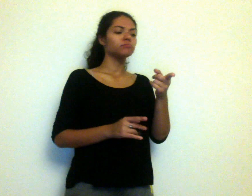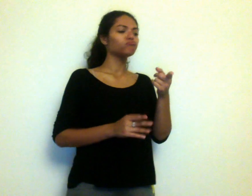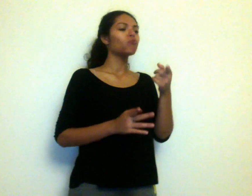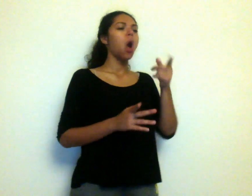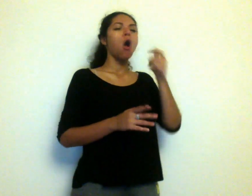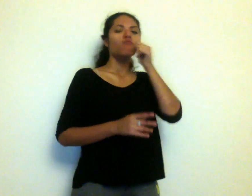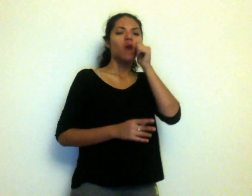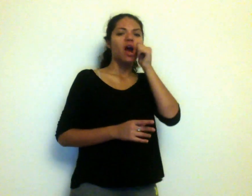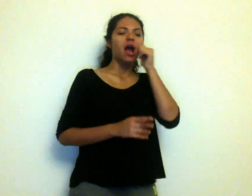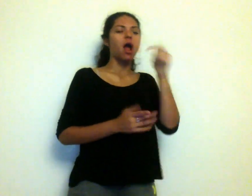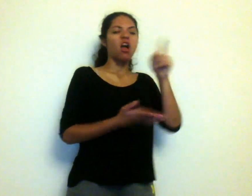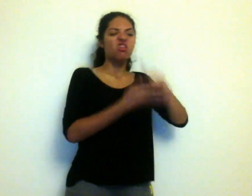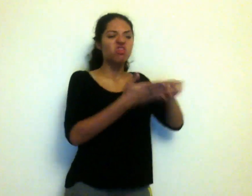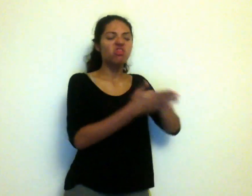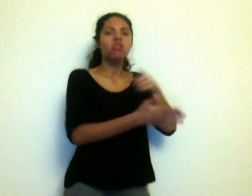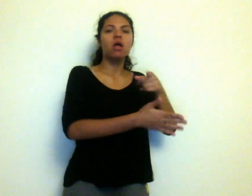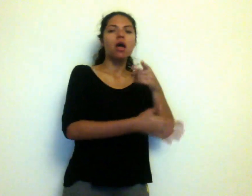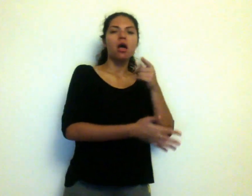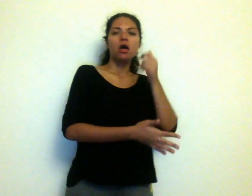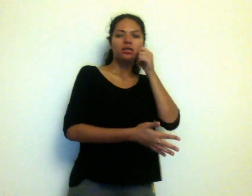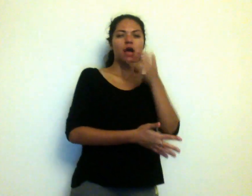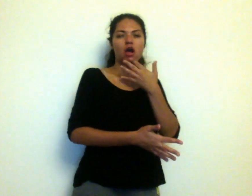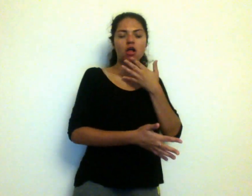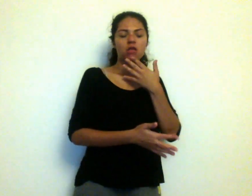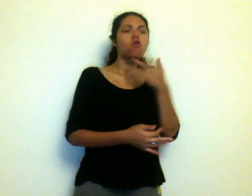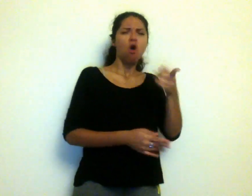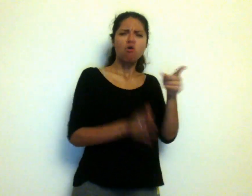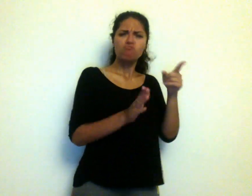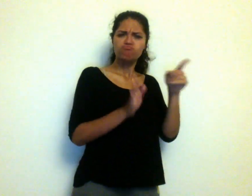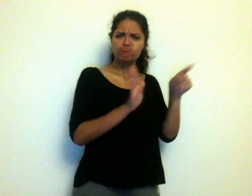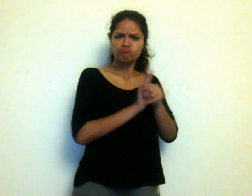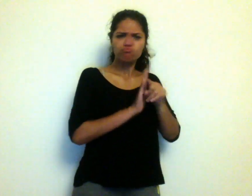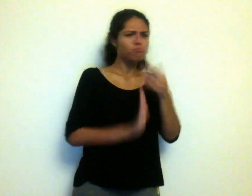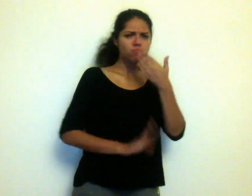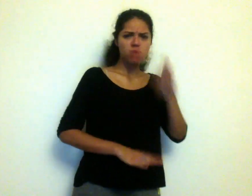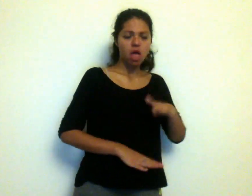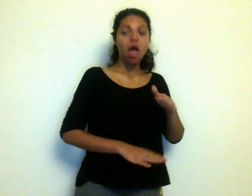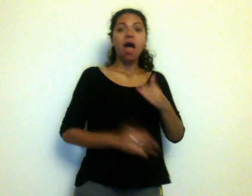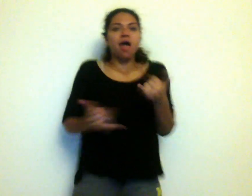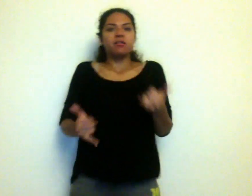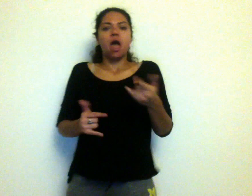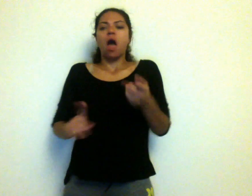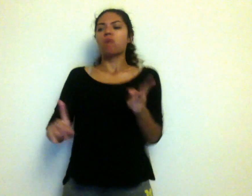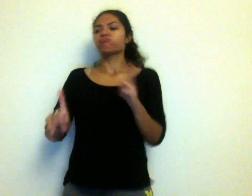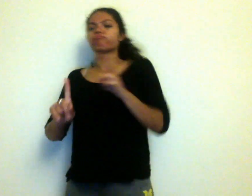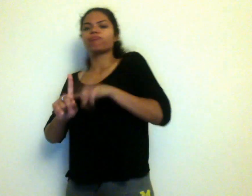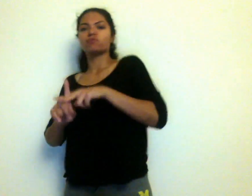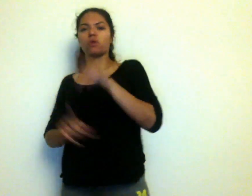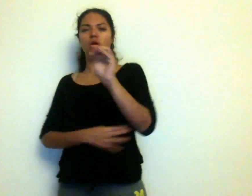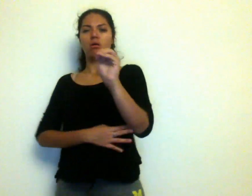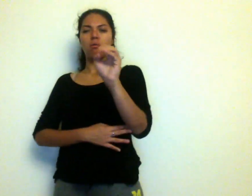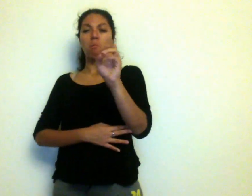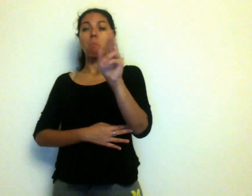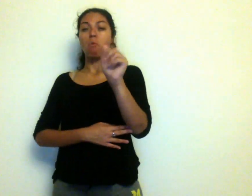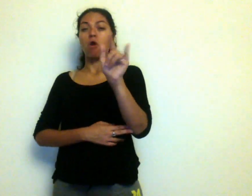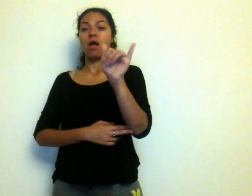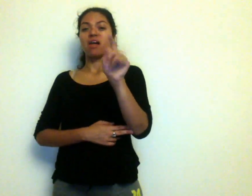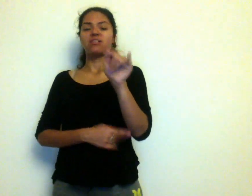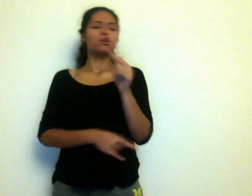you believe something to be exclusively true, you're considered prejudiced. Are you with me? So that the moment I